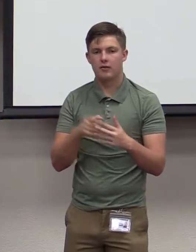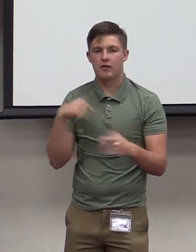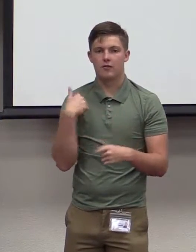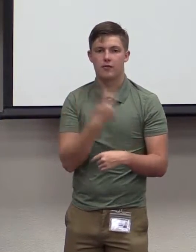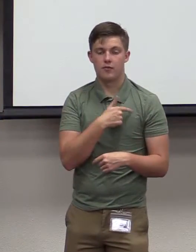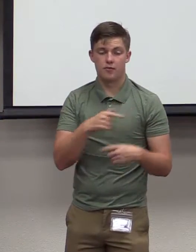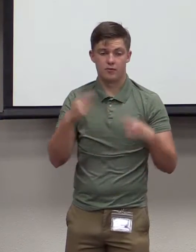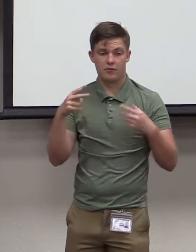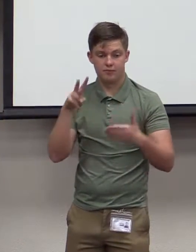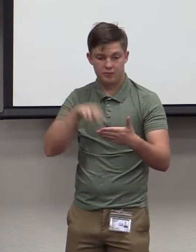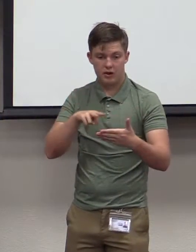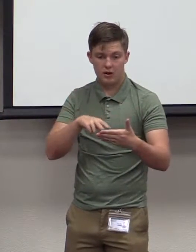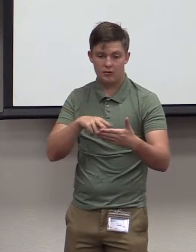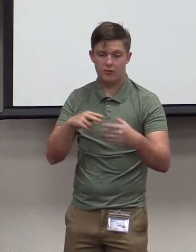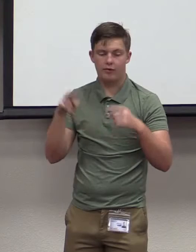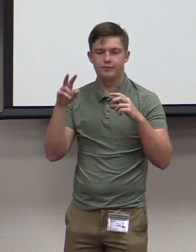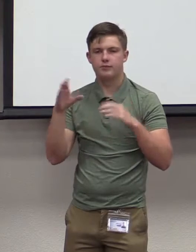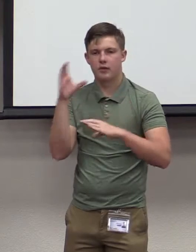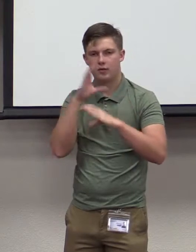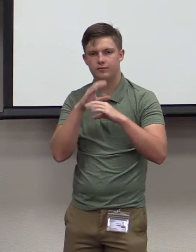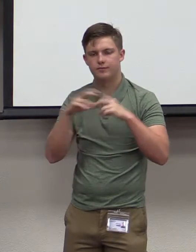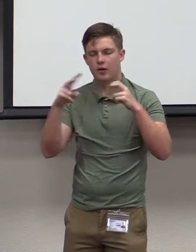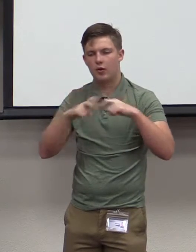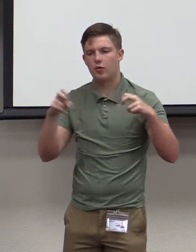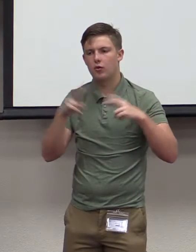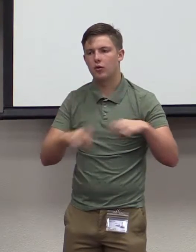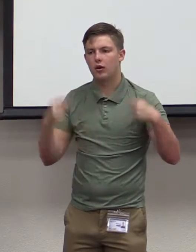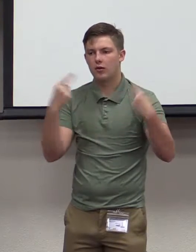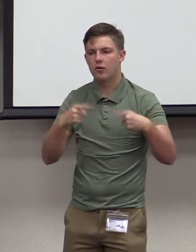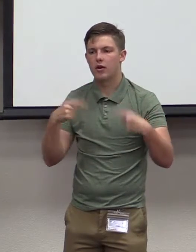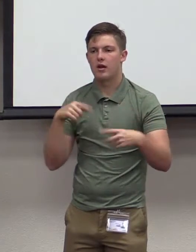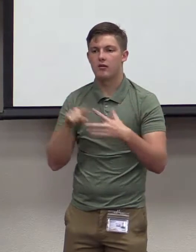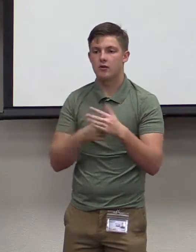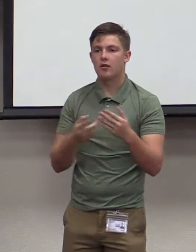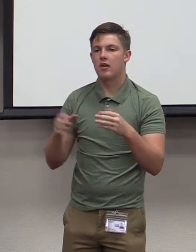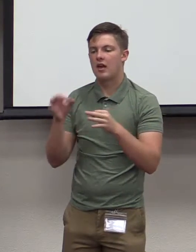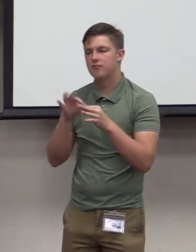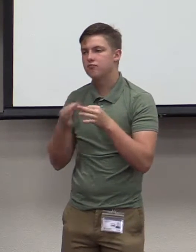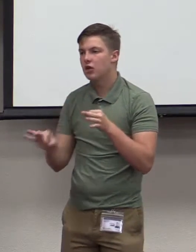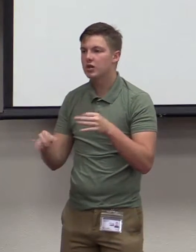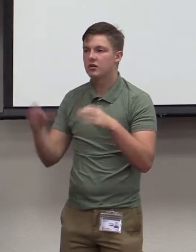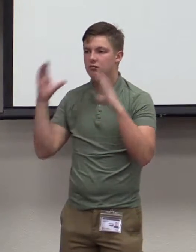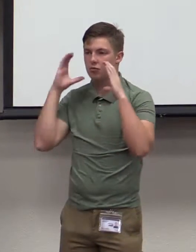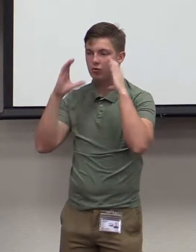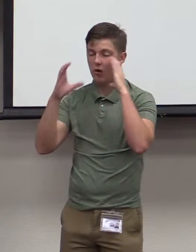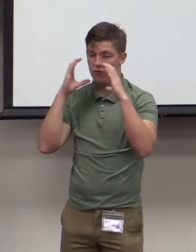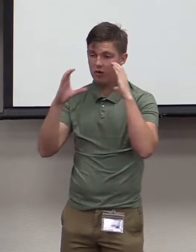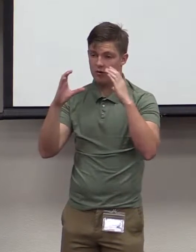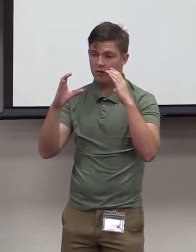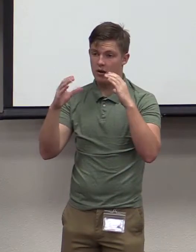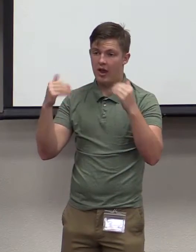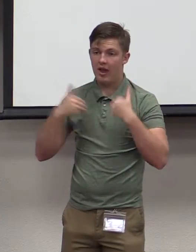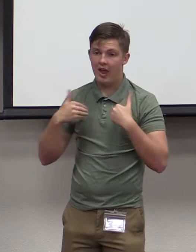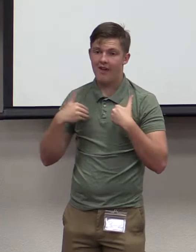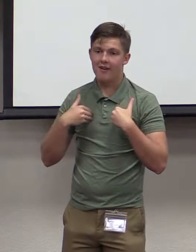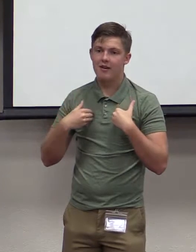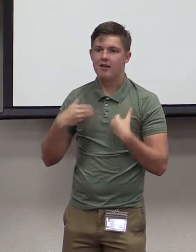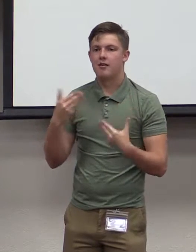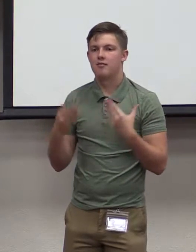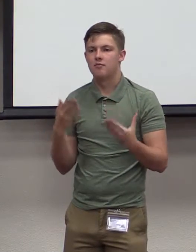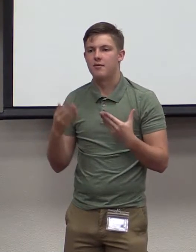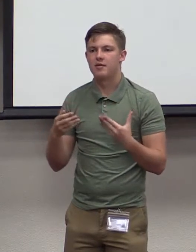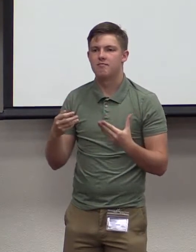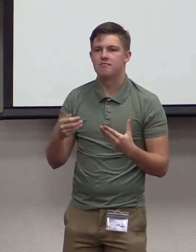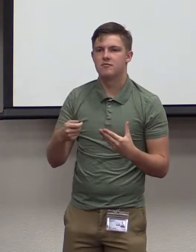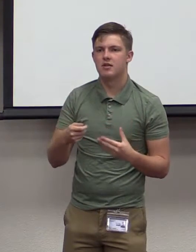starts out as just this simple conversation. And then as you have this conversation, you may add just a little bit of